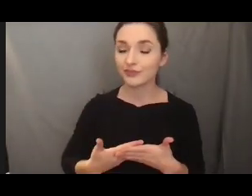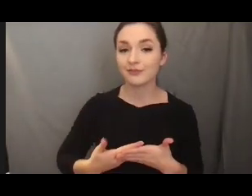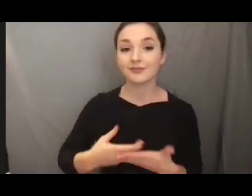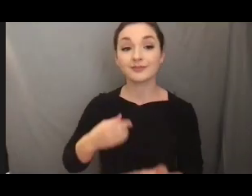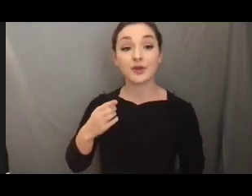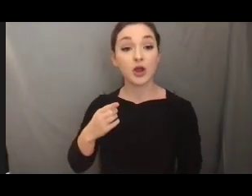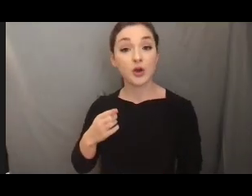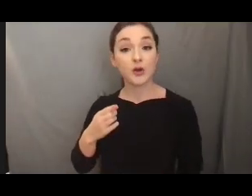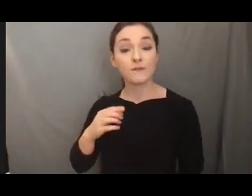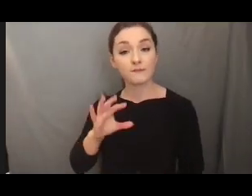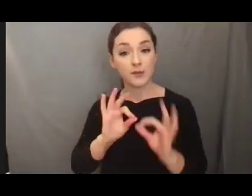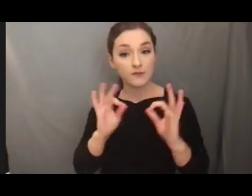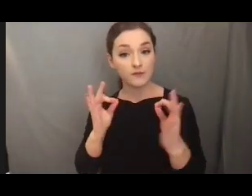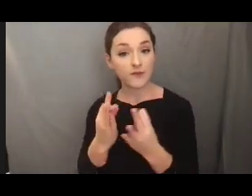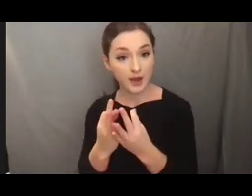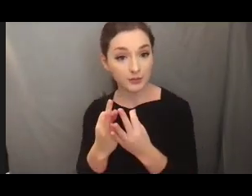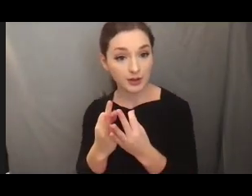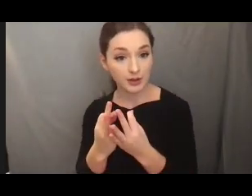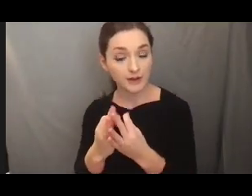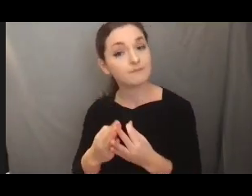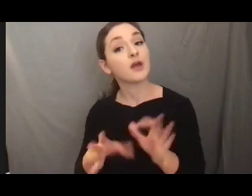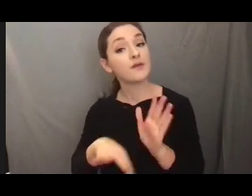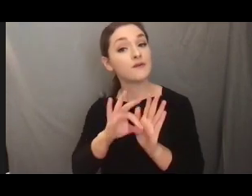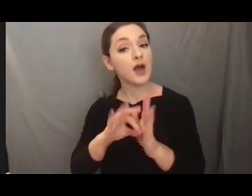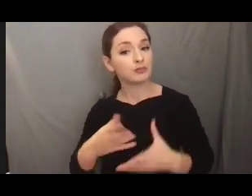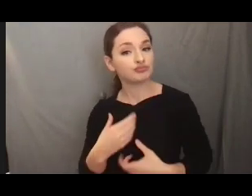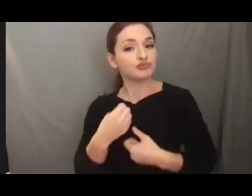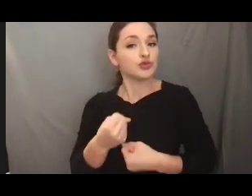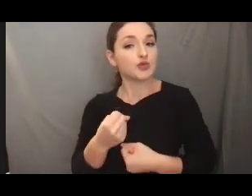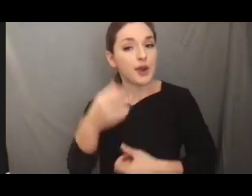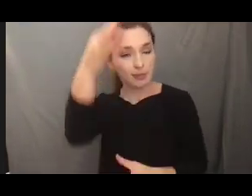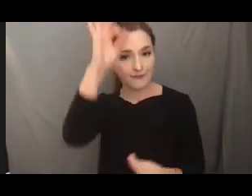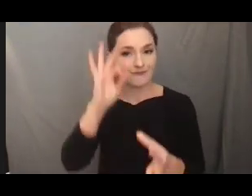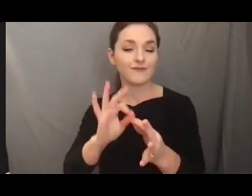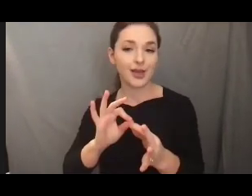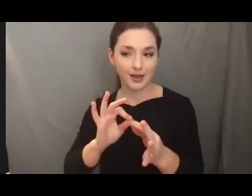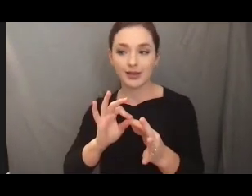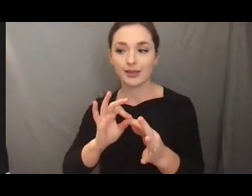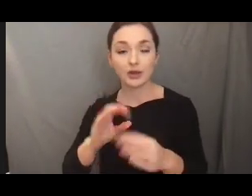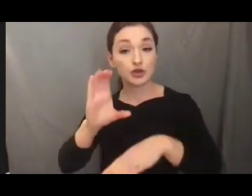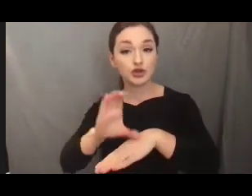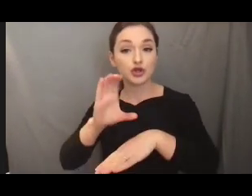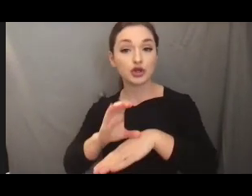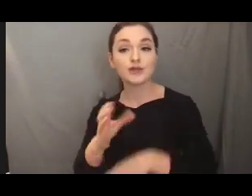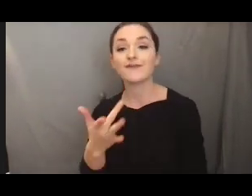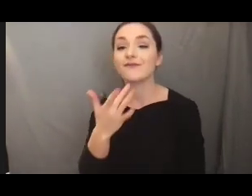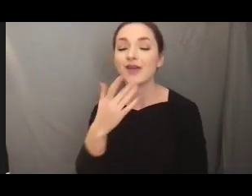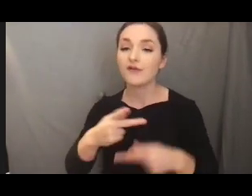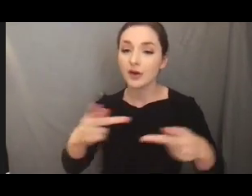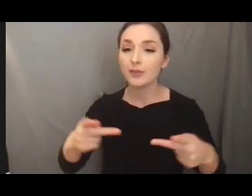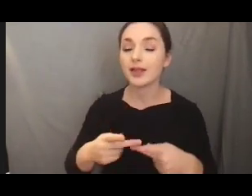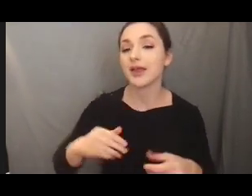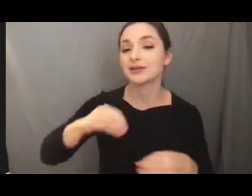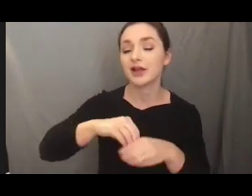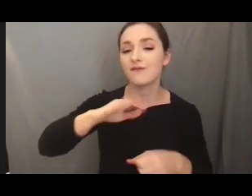had always found strength in their faith, and church was Wilma's favorite place in the world. Everyone she knew would be